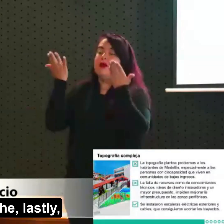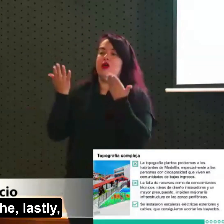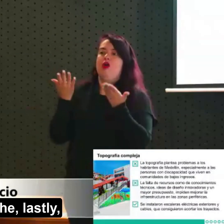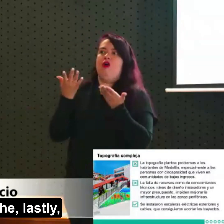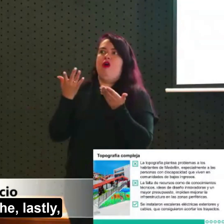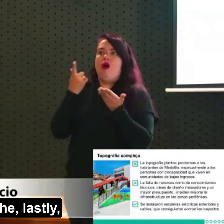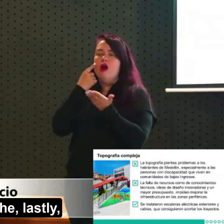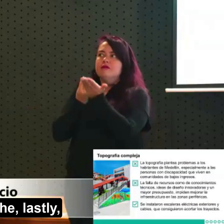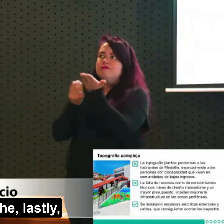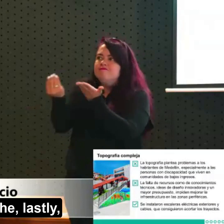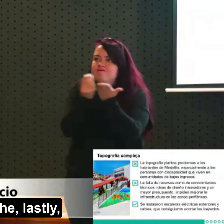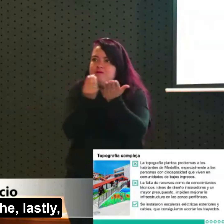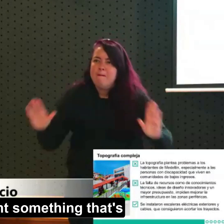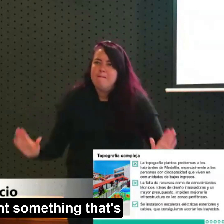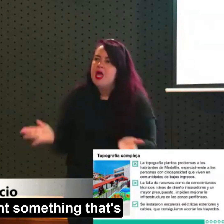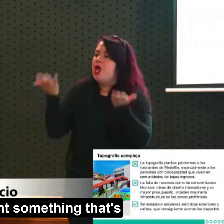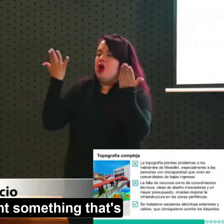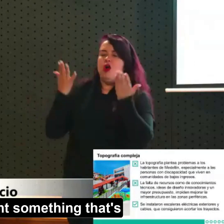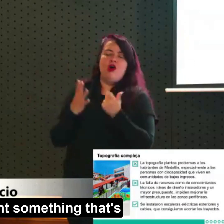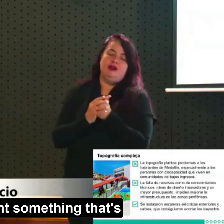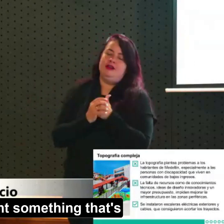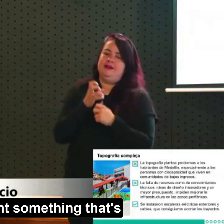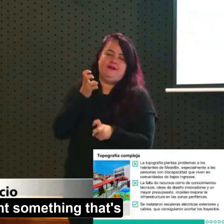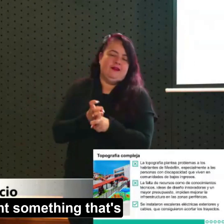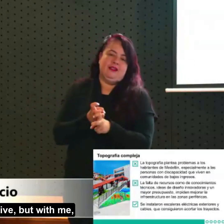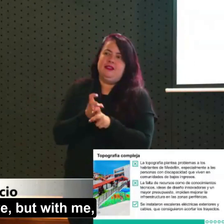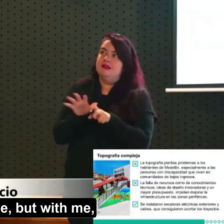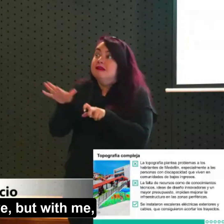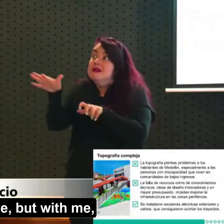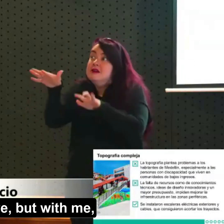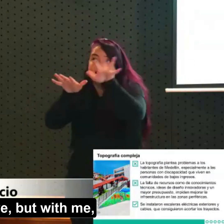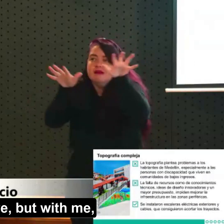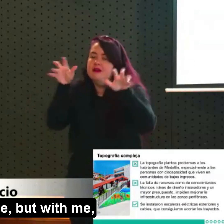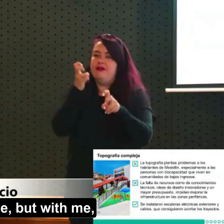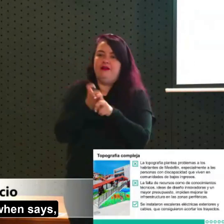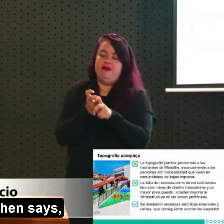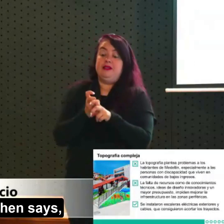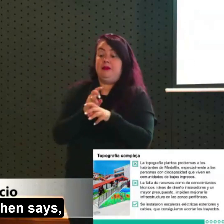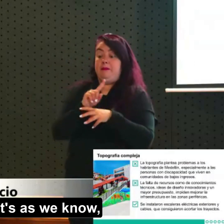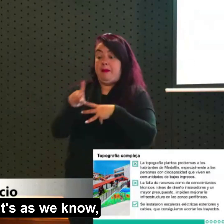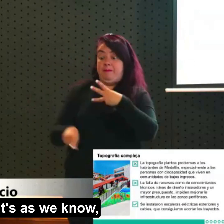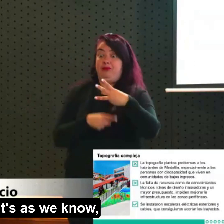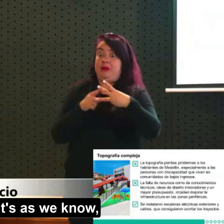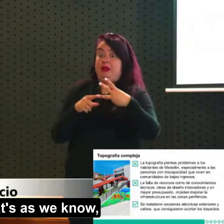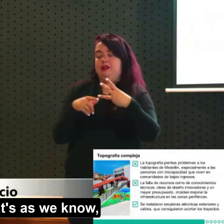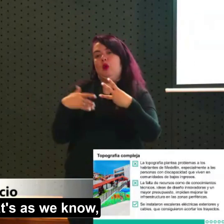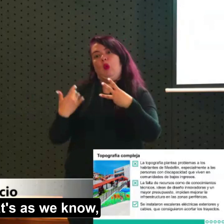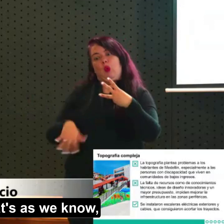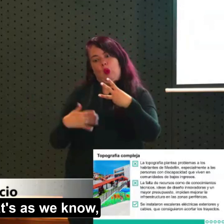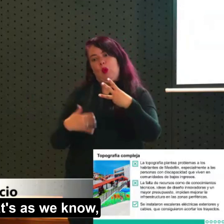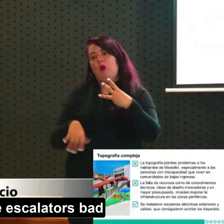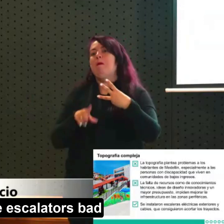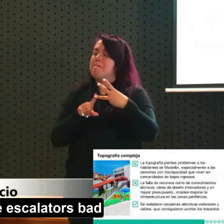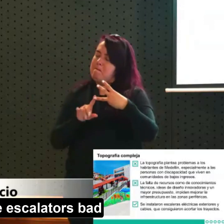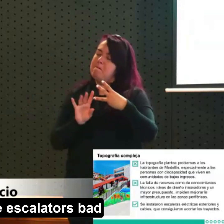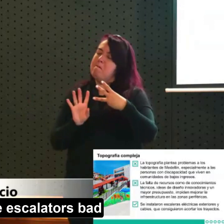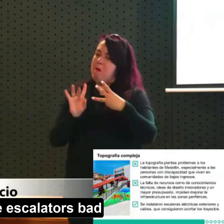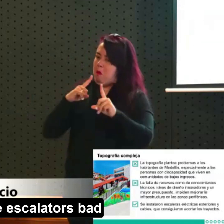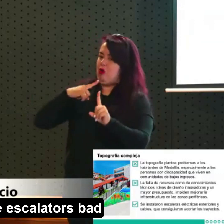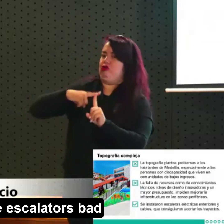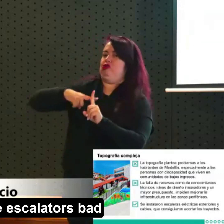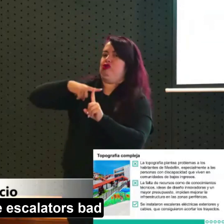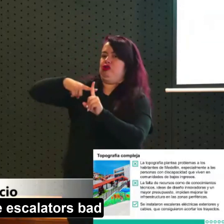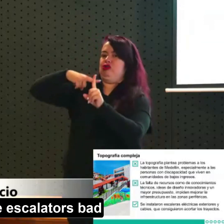improving. Lastly, we highlight something that's positive, but with nuances, and that's, as we know,